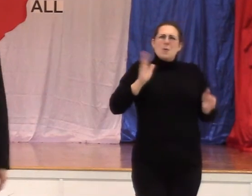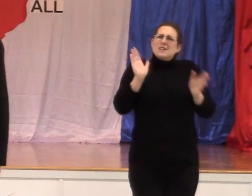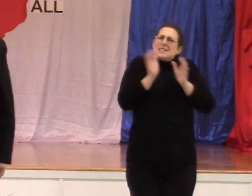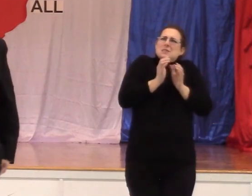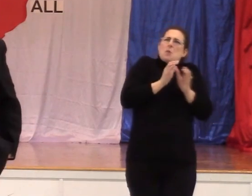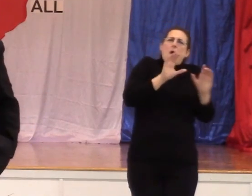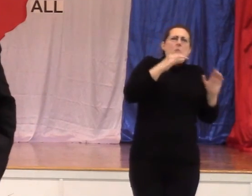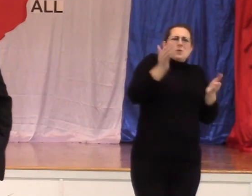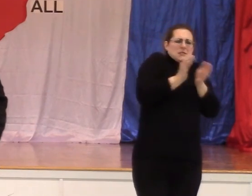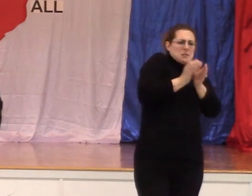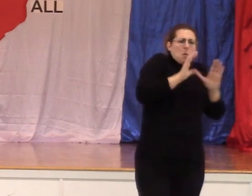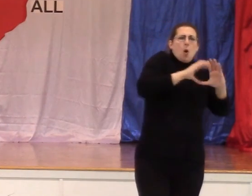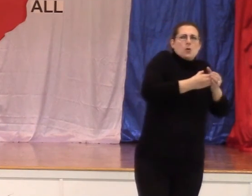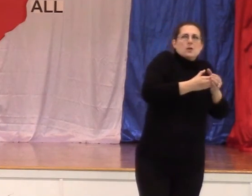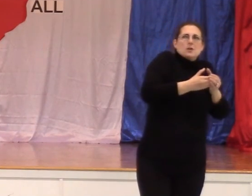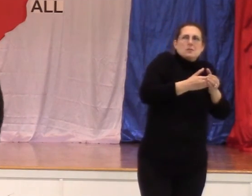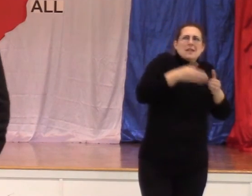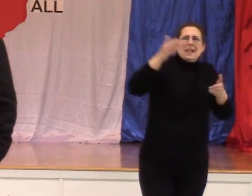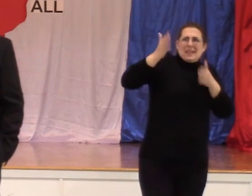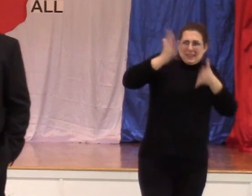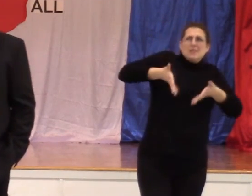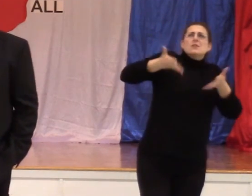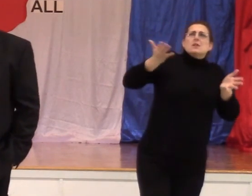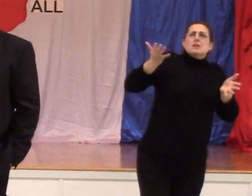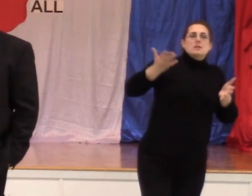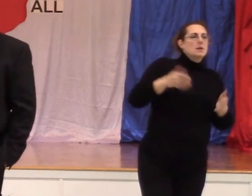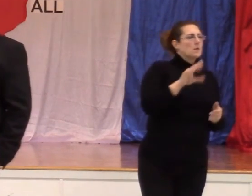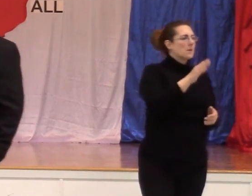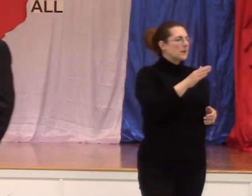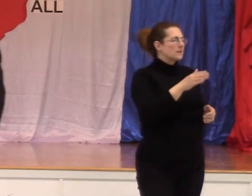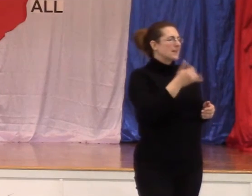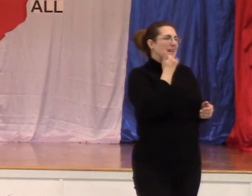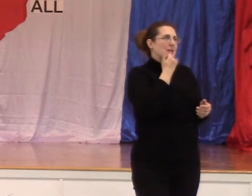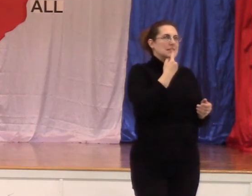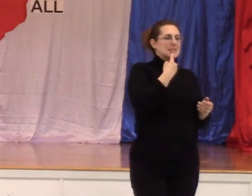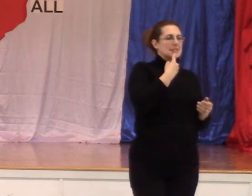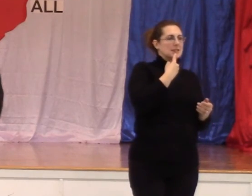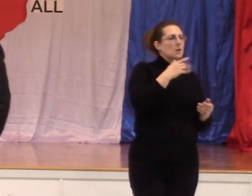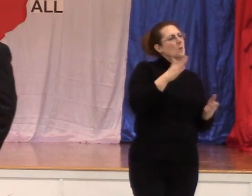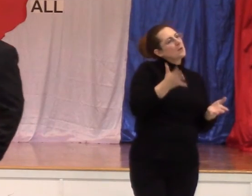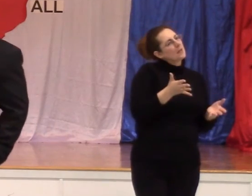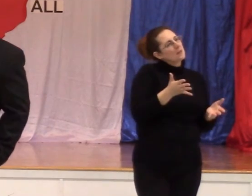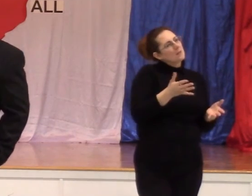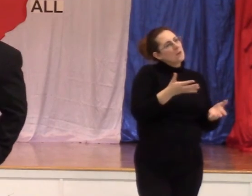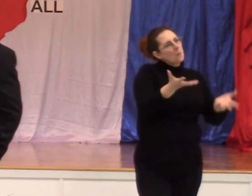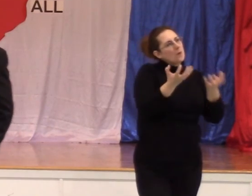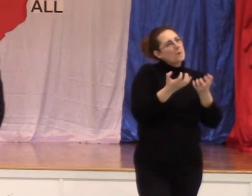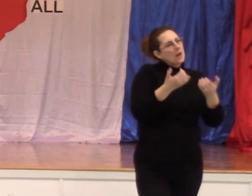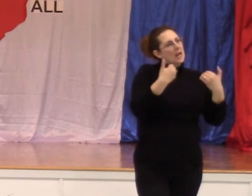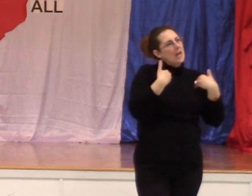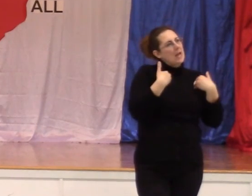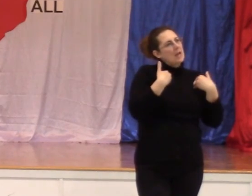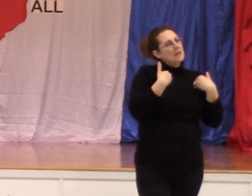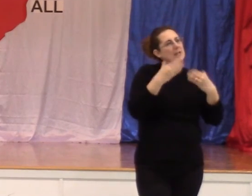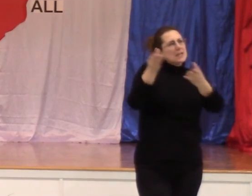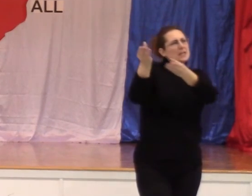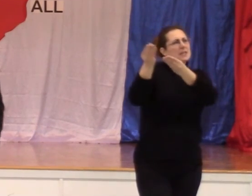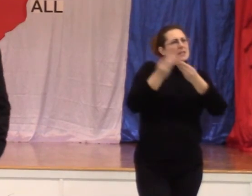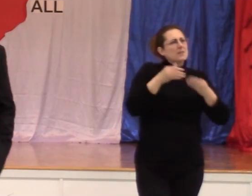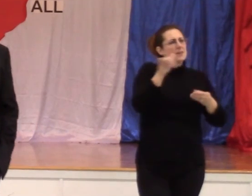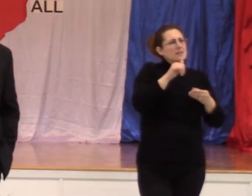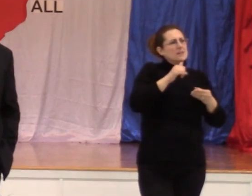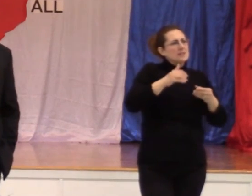be. And then, of course, error asks, well, you know, we'd like to have the same, you know, give us the same